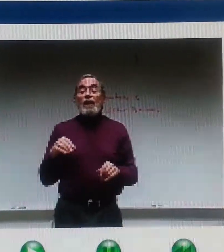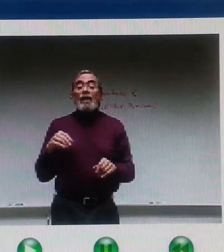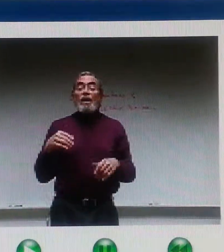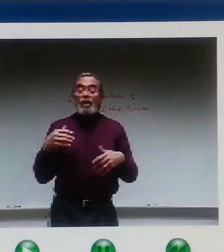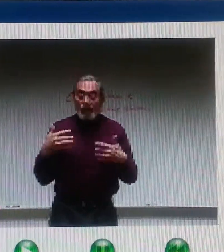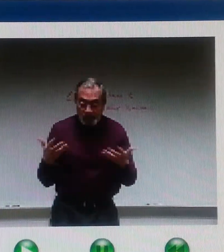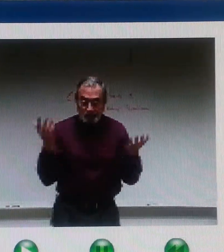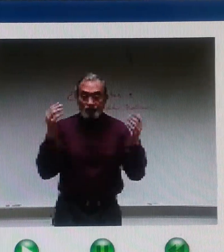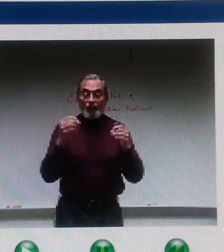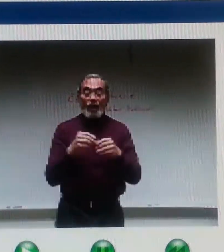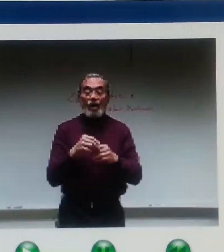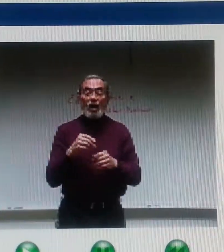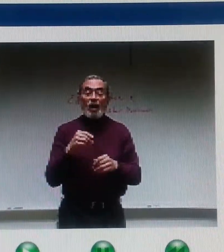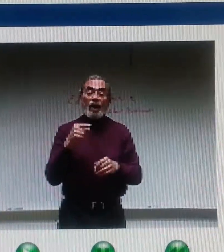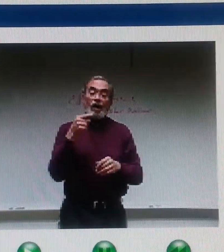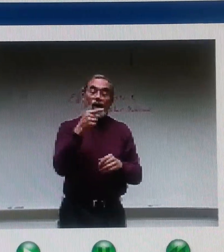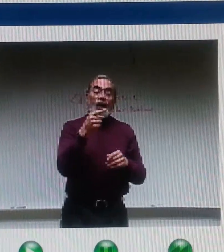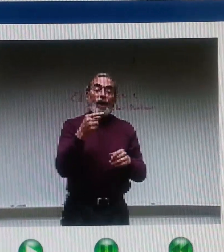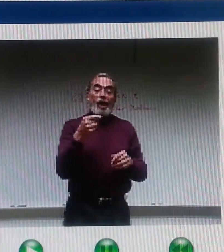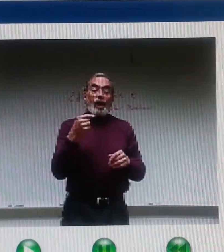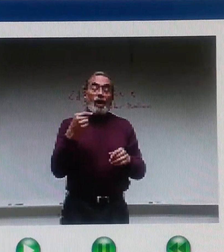today.